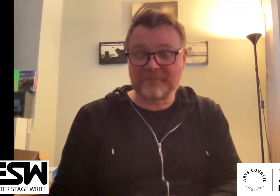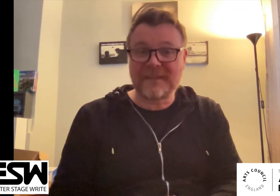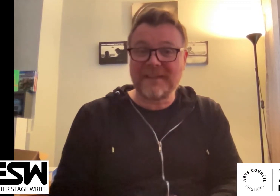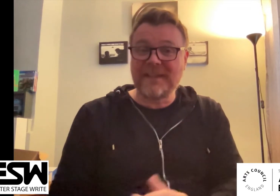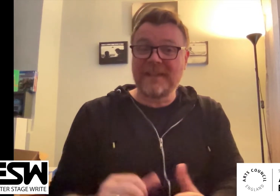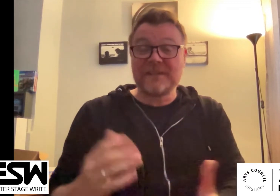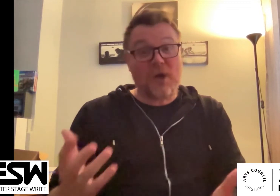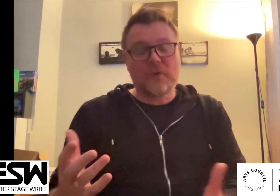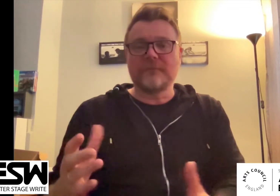So,